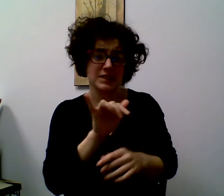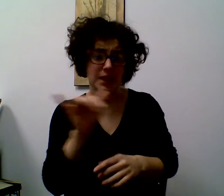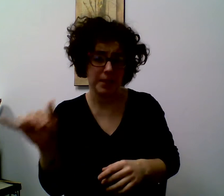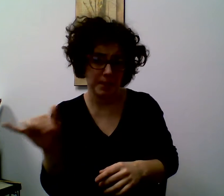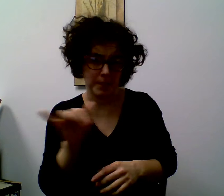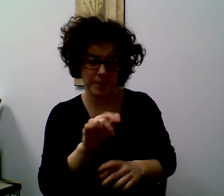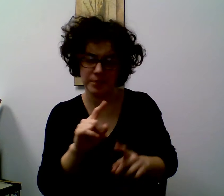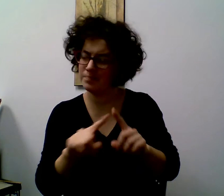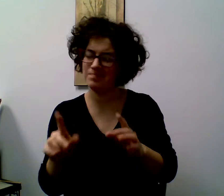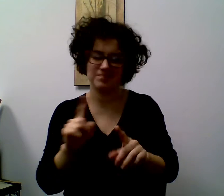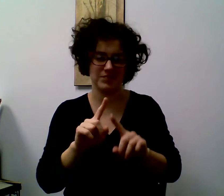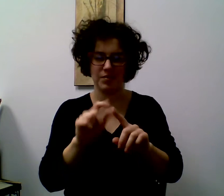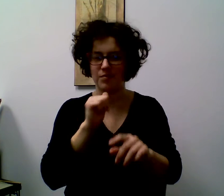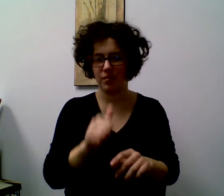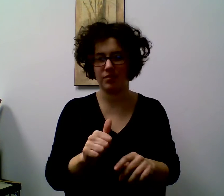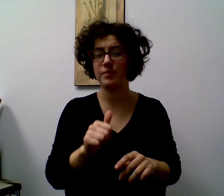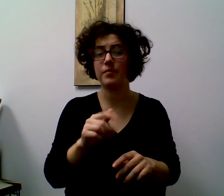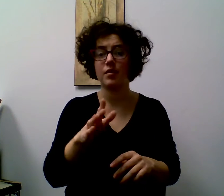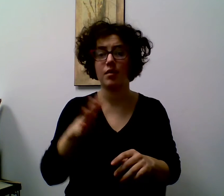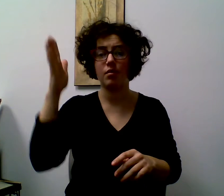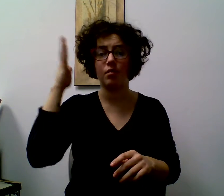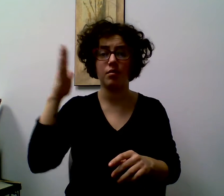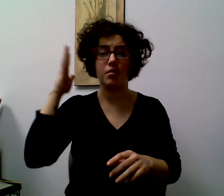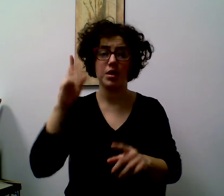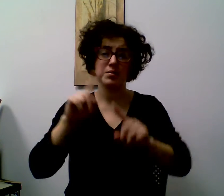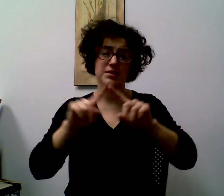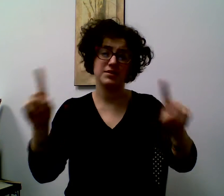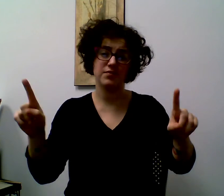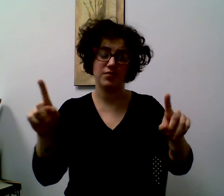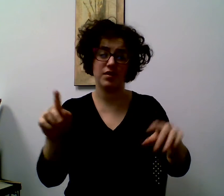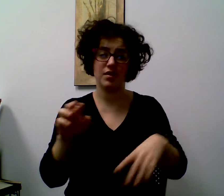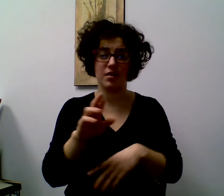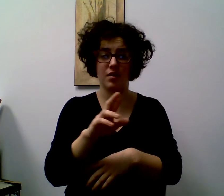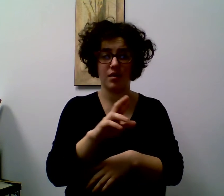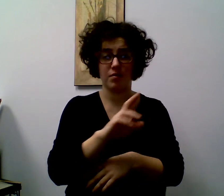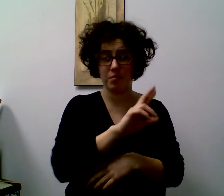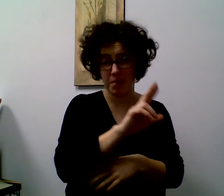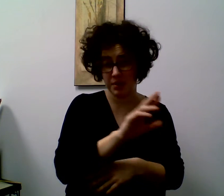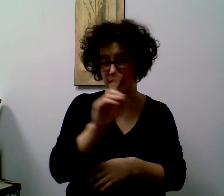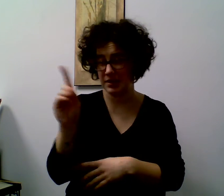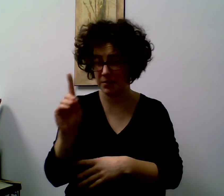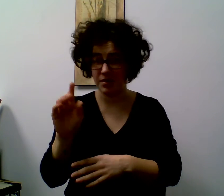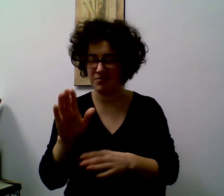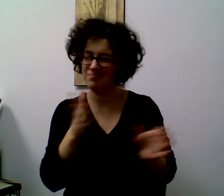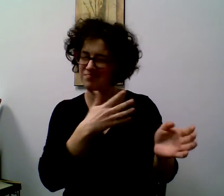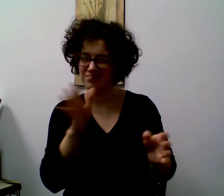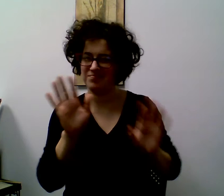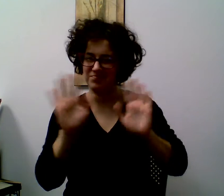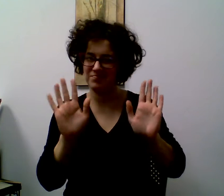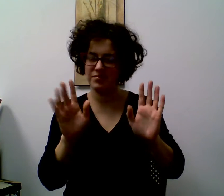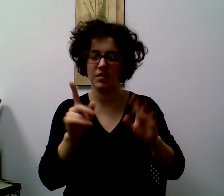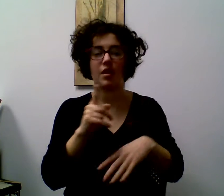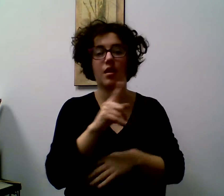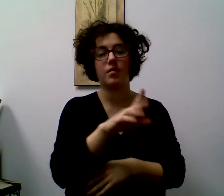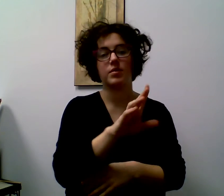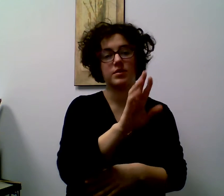cutting across geographic divides. The collapse of this second party system was at the center of increasing regional tensions